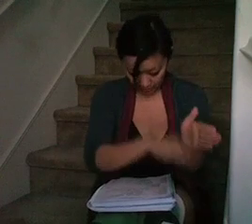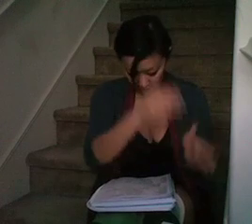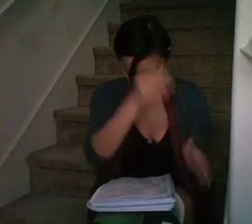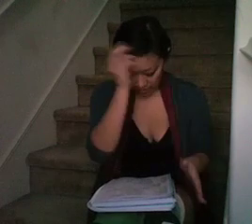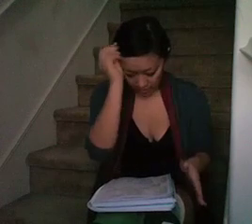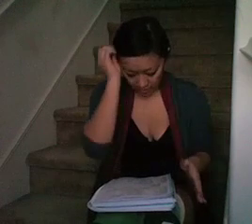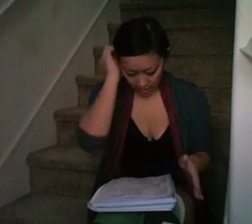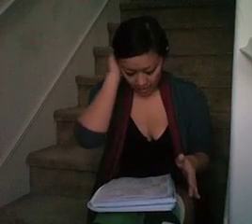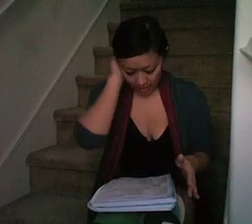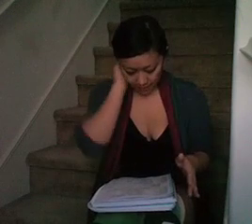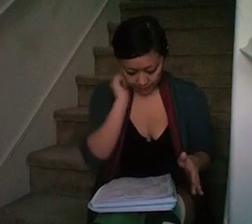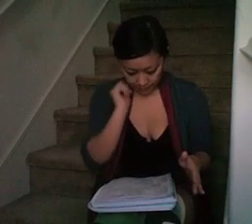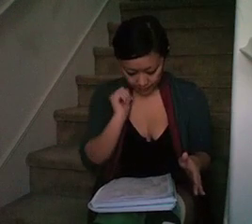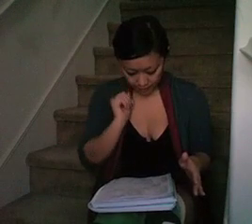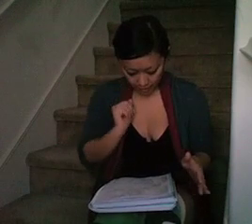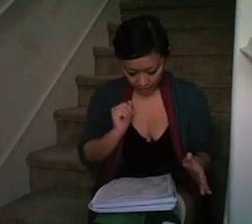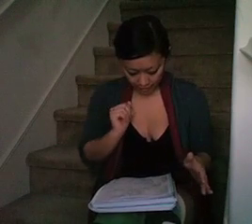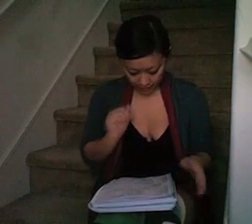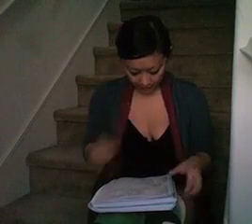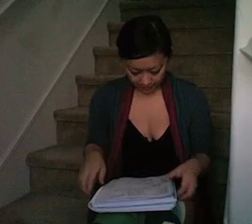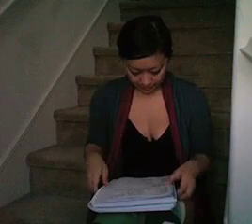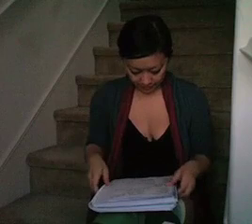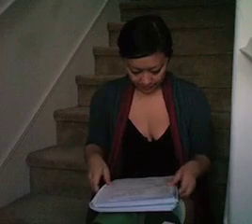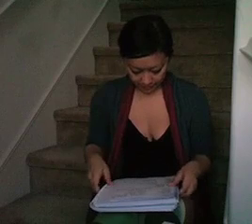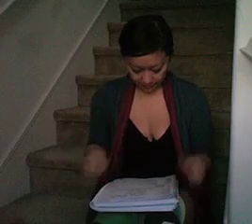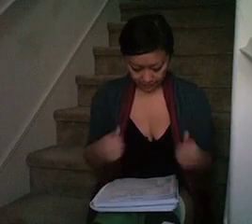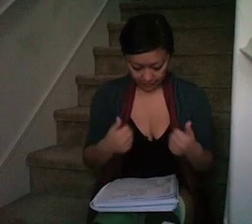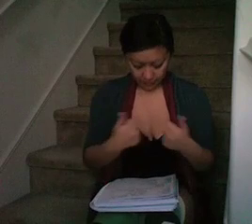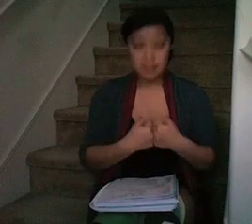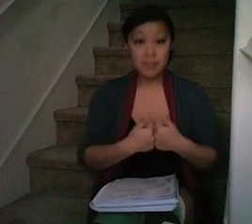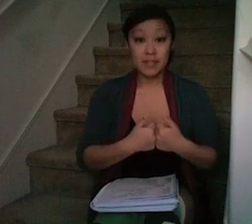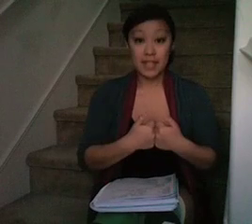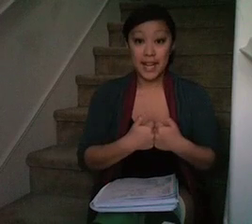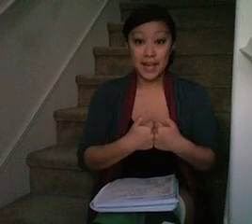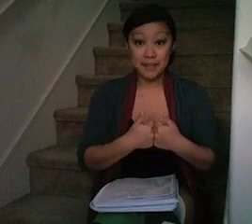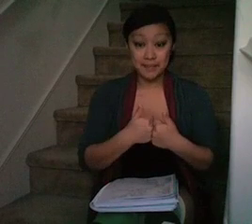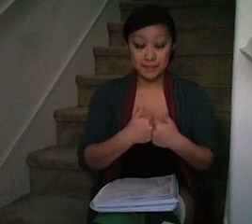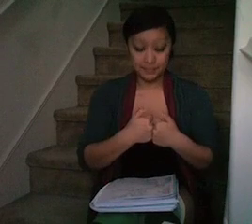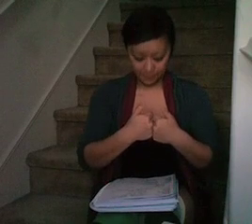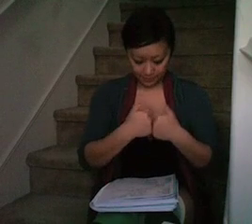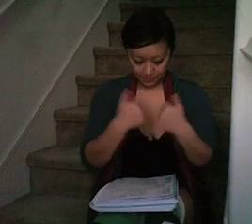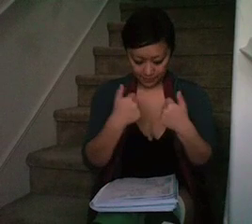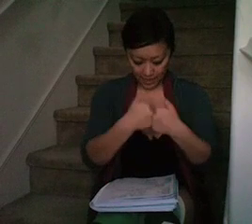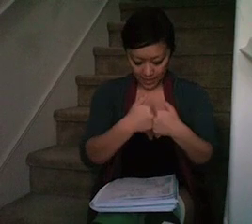um, checkers, game, game,